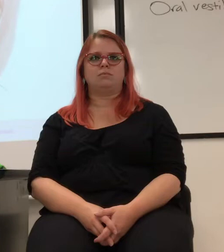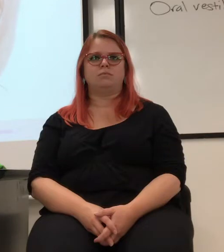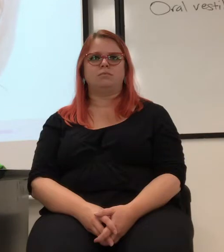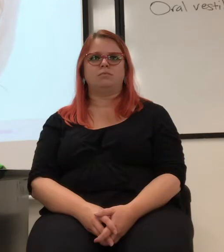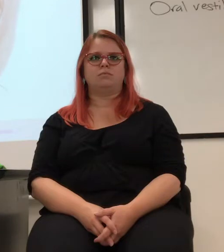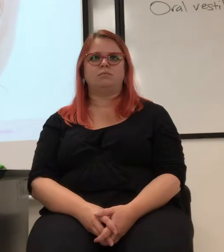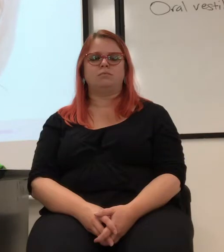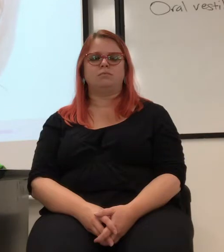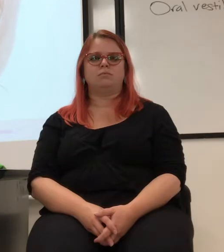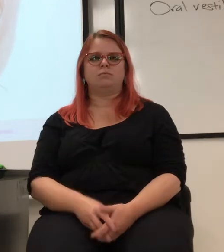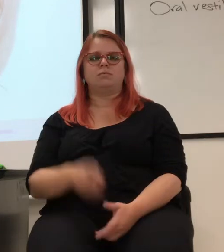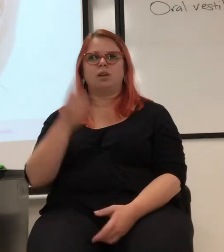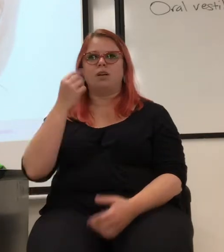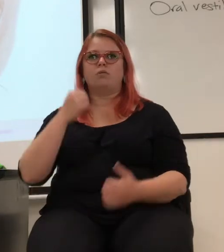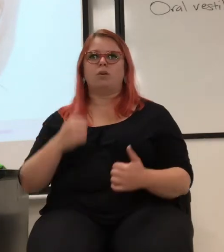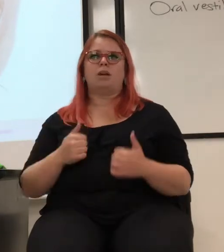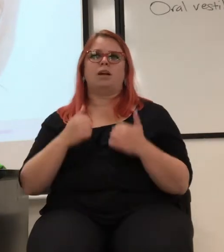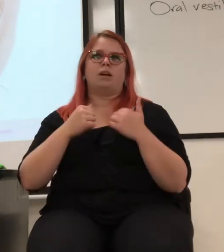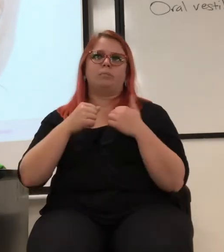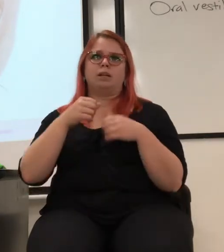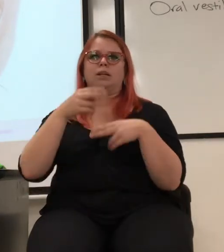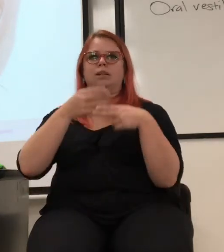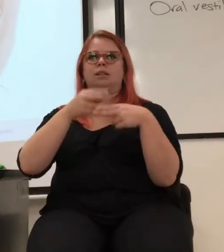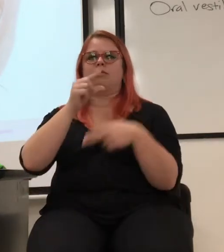So in anatomy, the word for gums is gingiva.